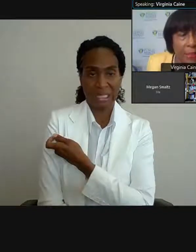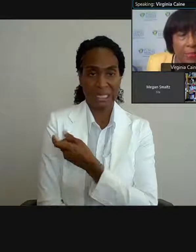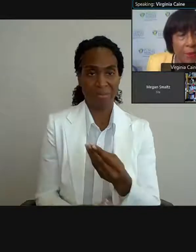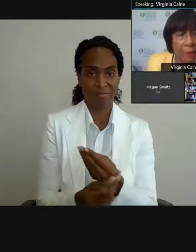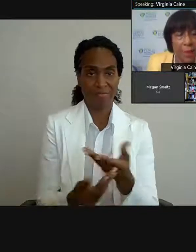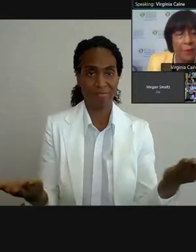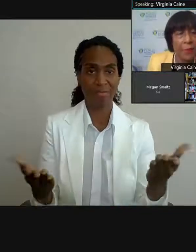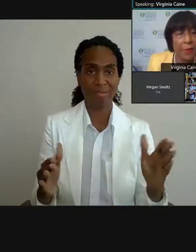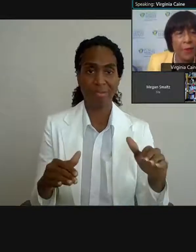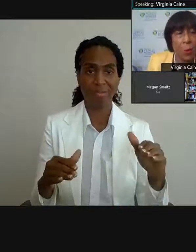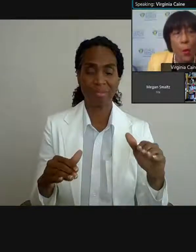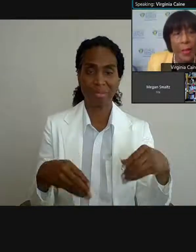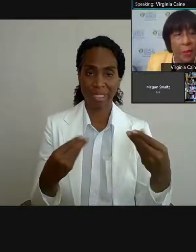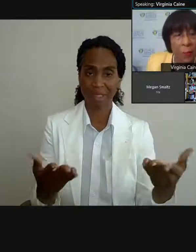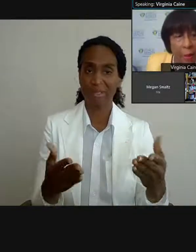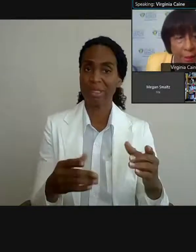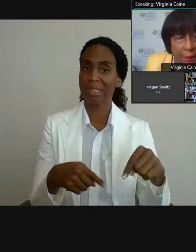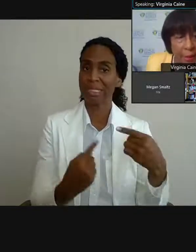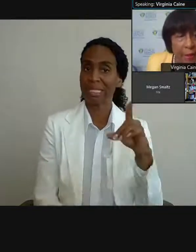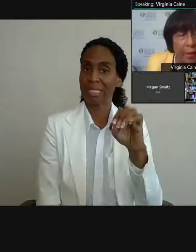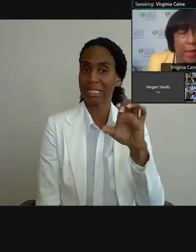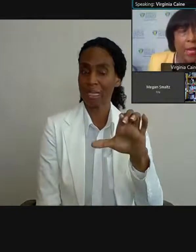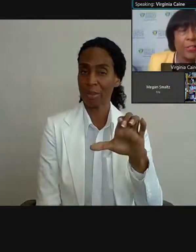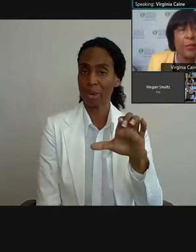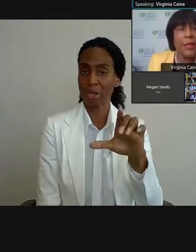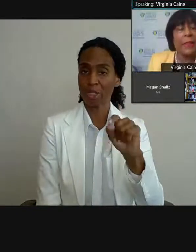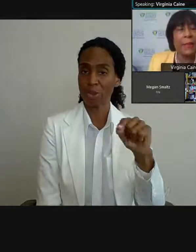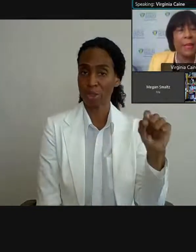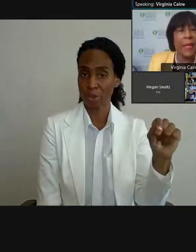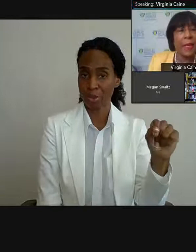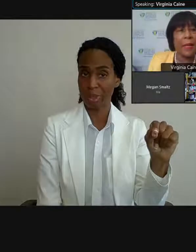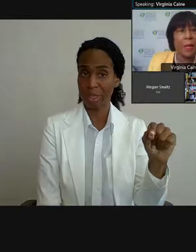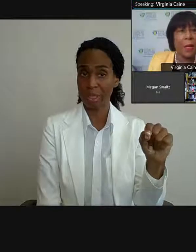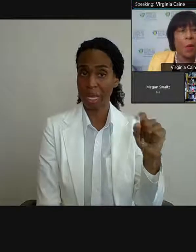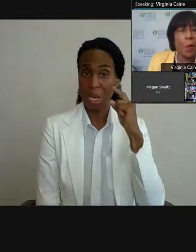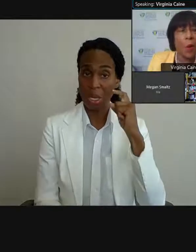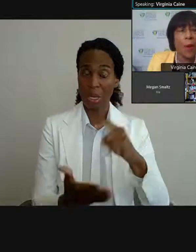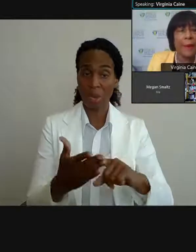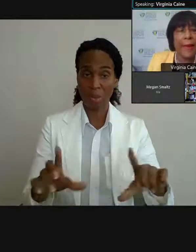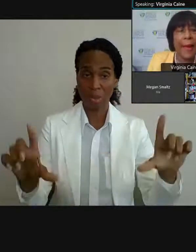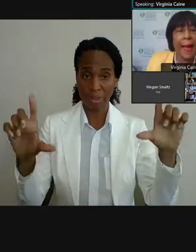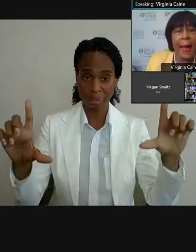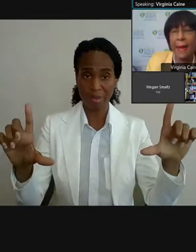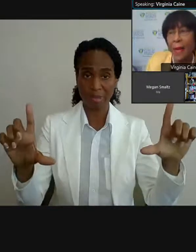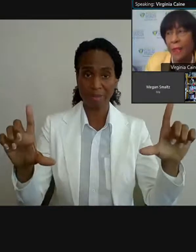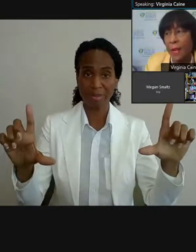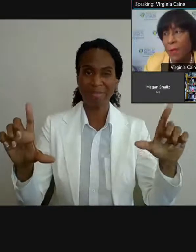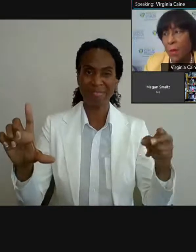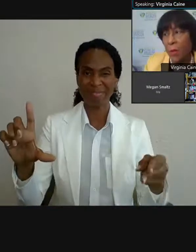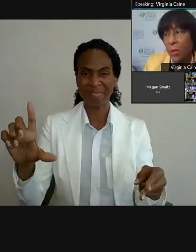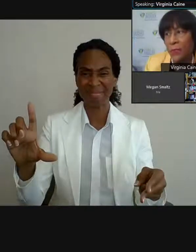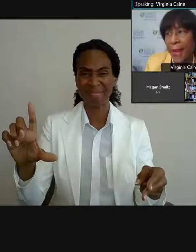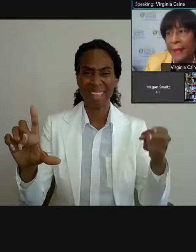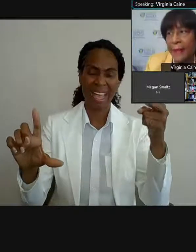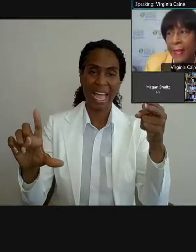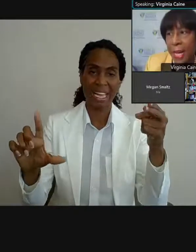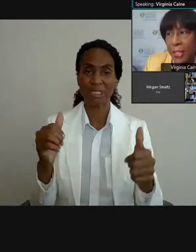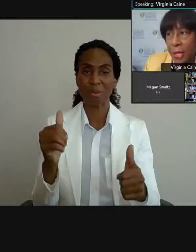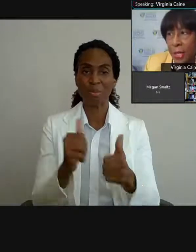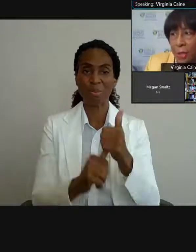since December of 2020. As you can see, we were at the height of giving the